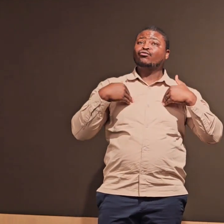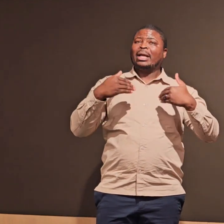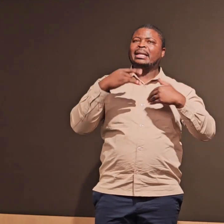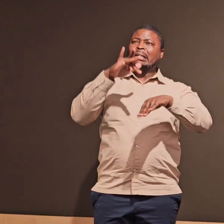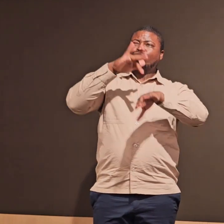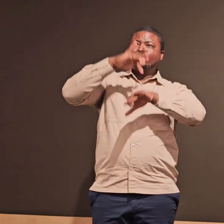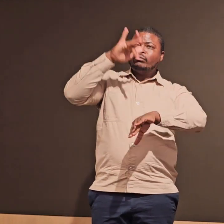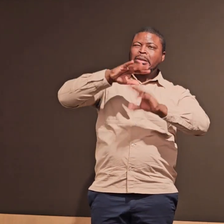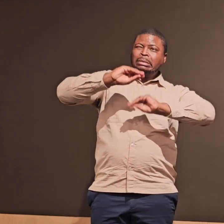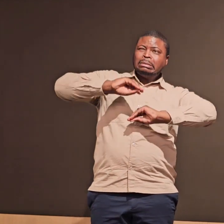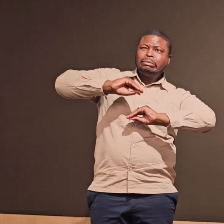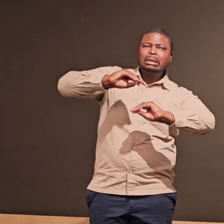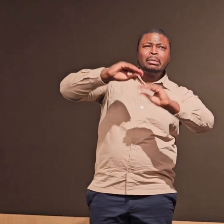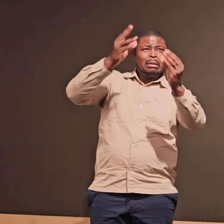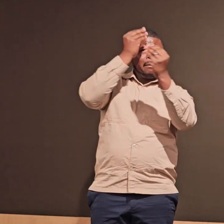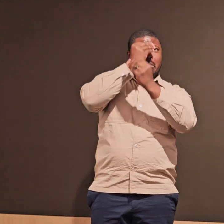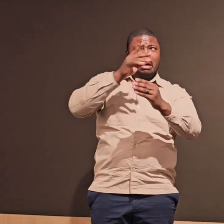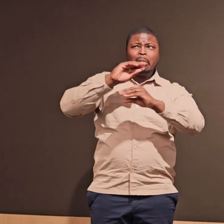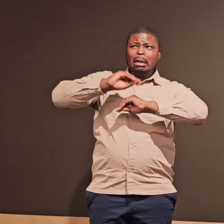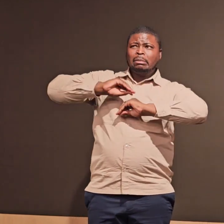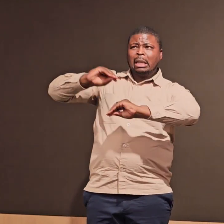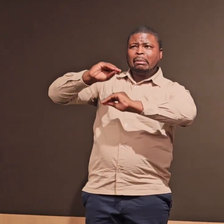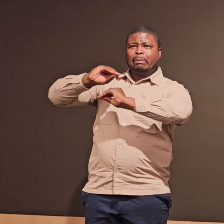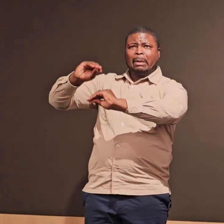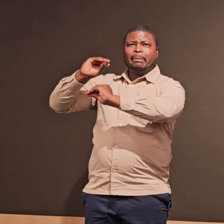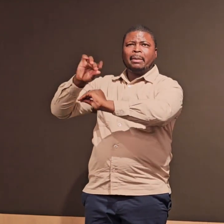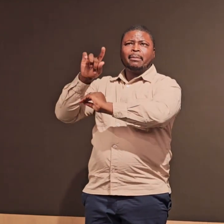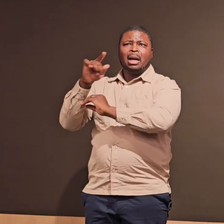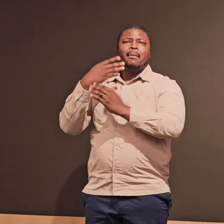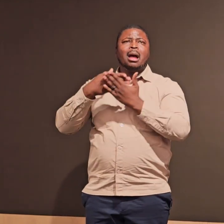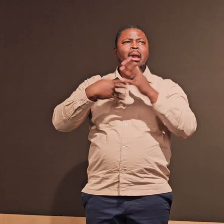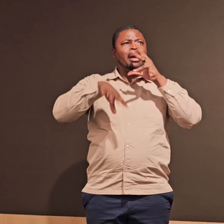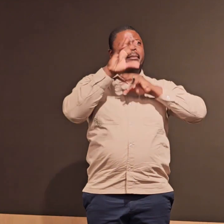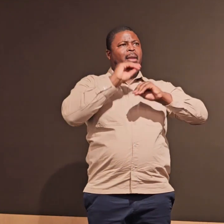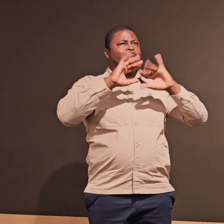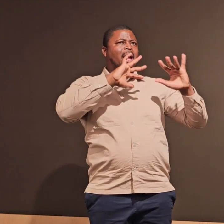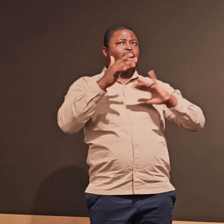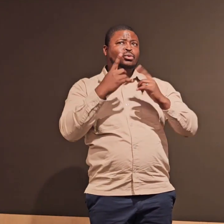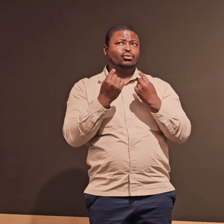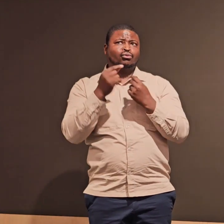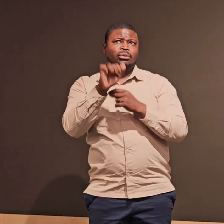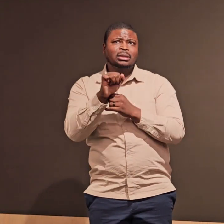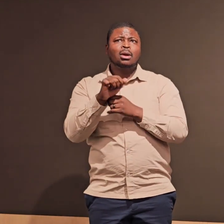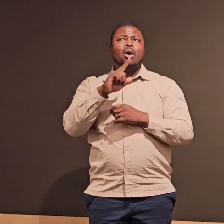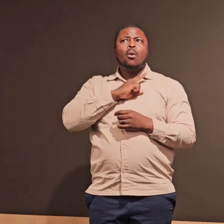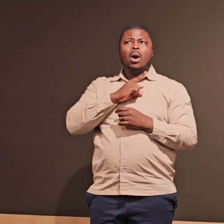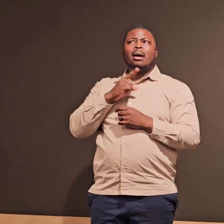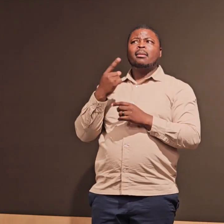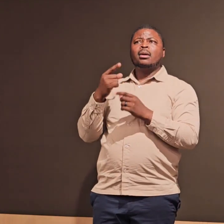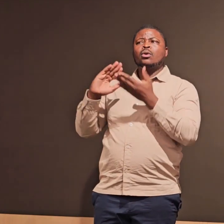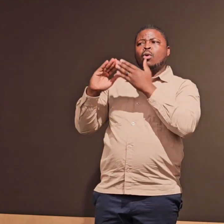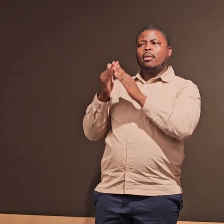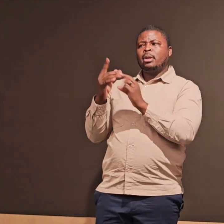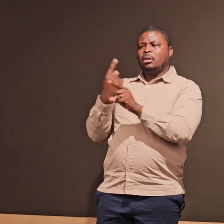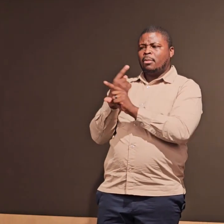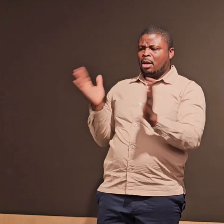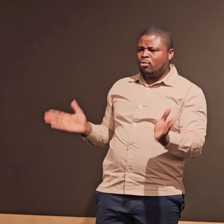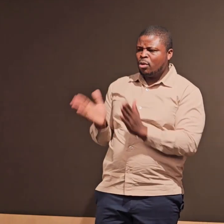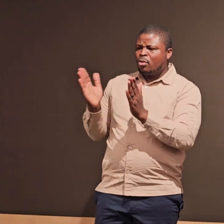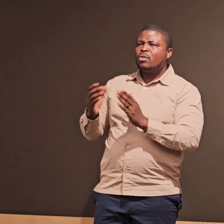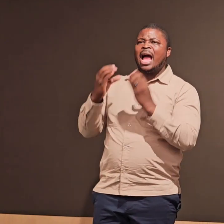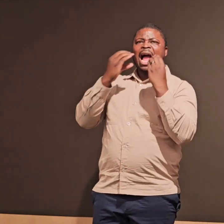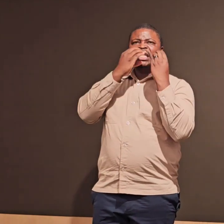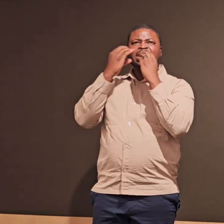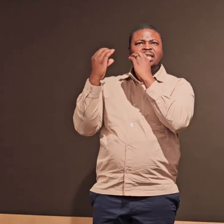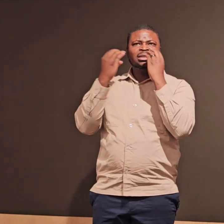we continuously allow members even in our plans to say continue planting maize, communities know already how to plant maize. We don't